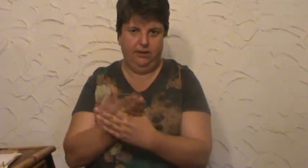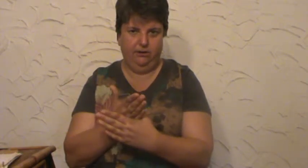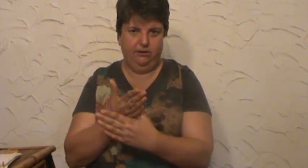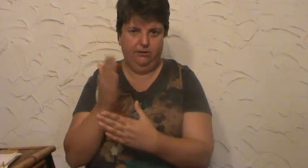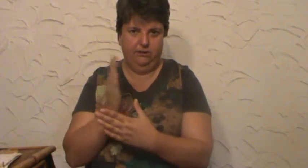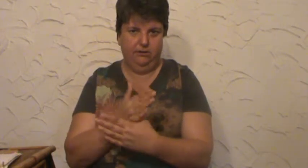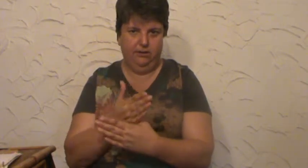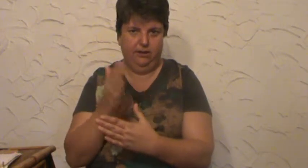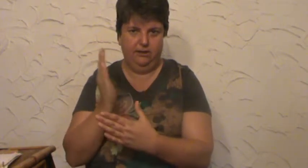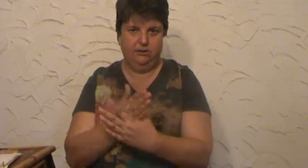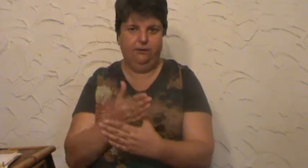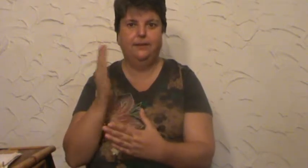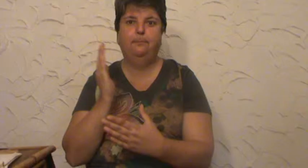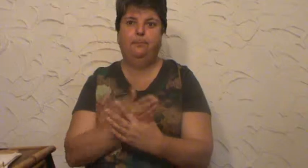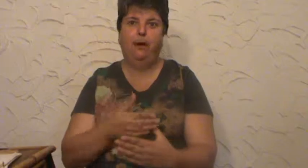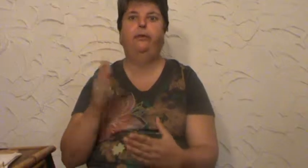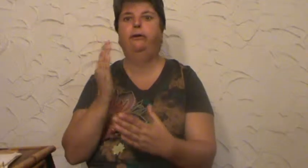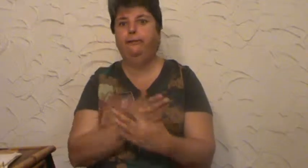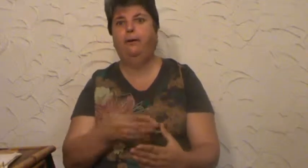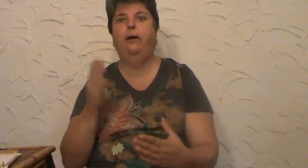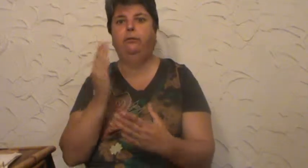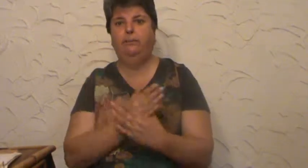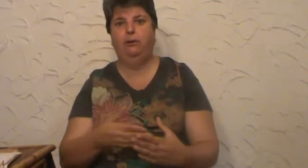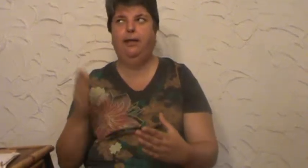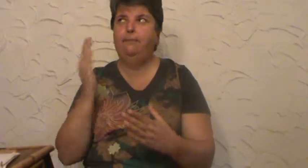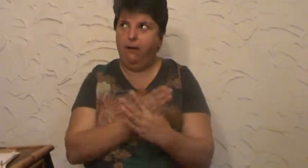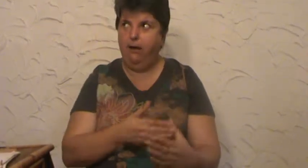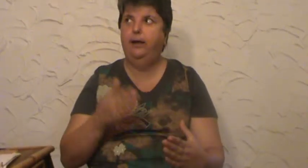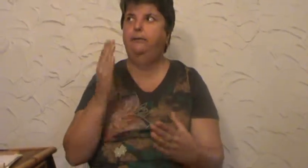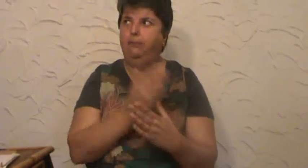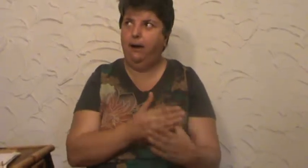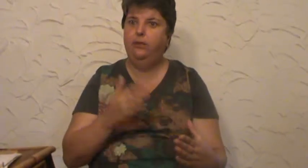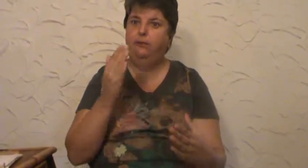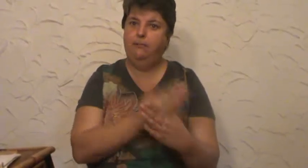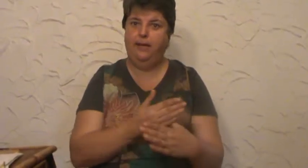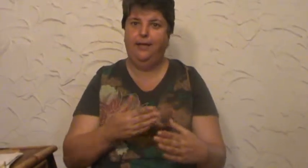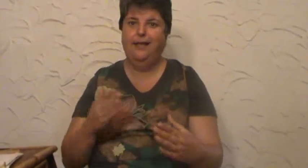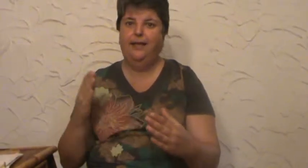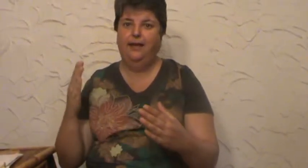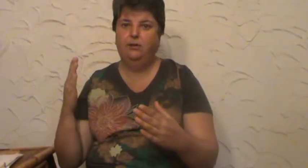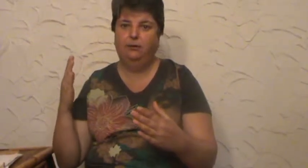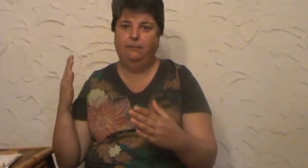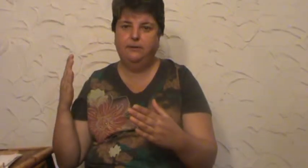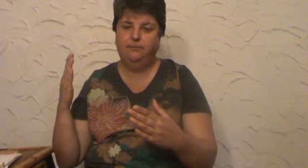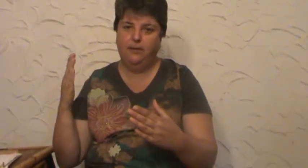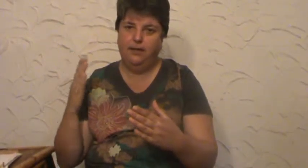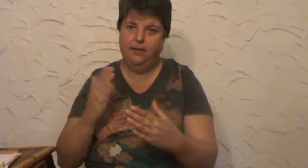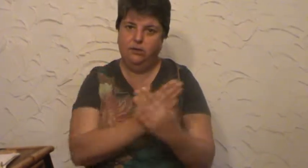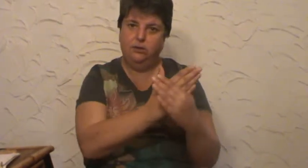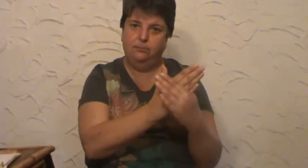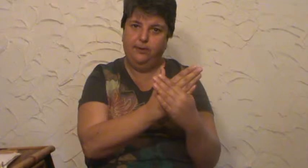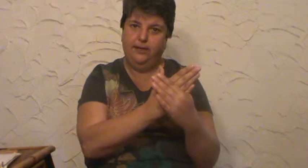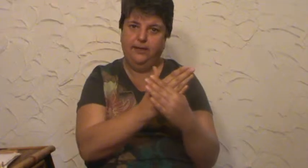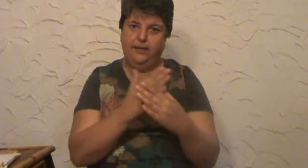here in this curve. That's bother. You're bothering me. Keep on bothering me. Interrupt is you're just bringing it